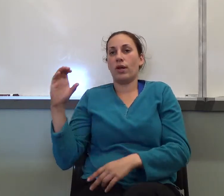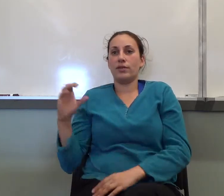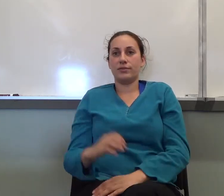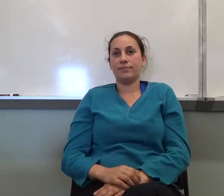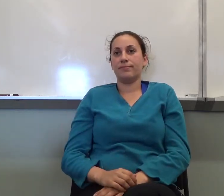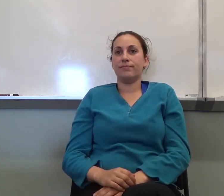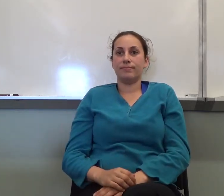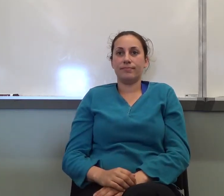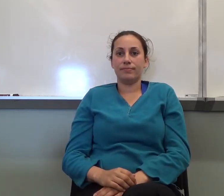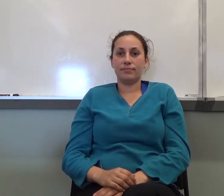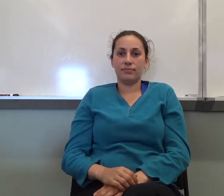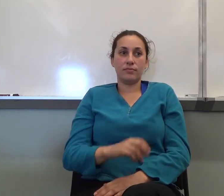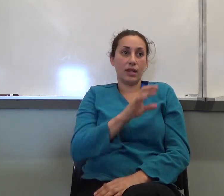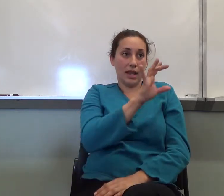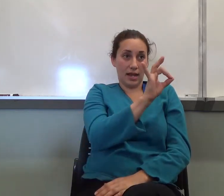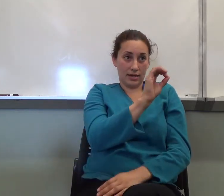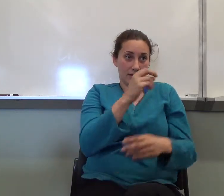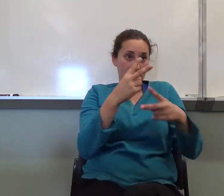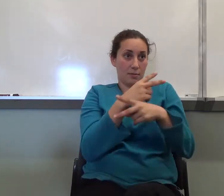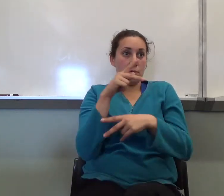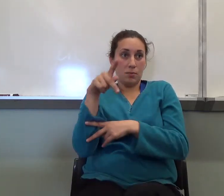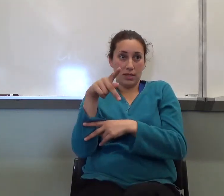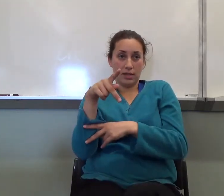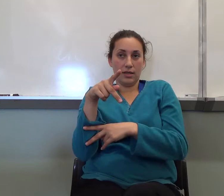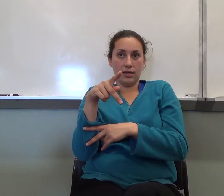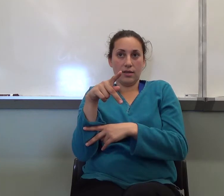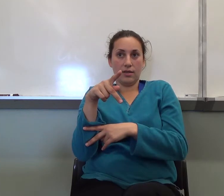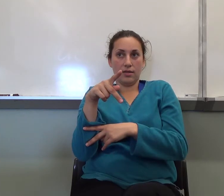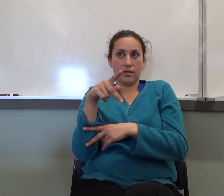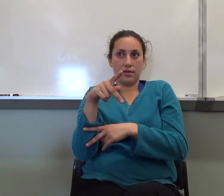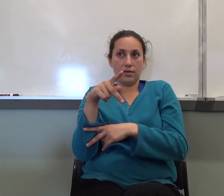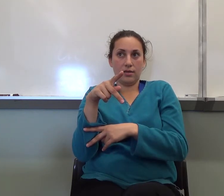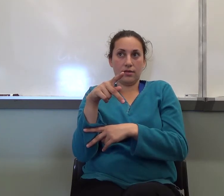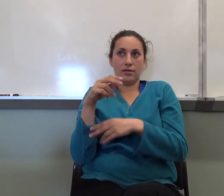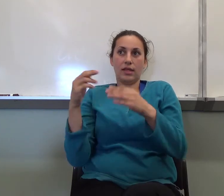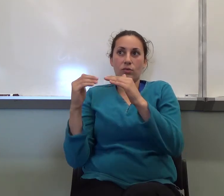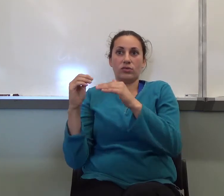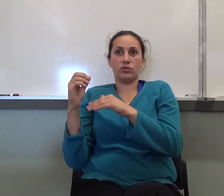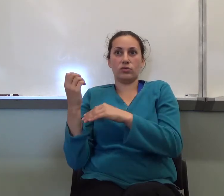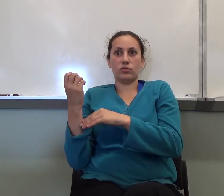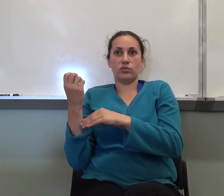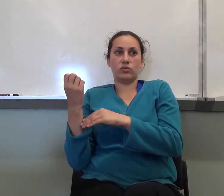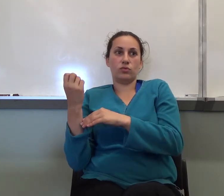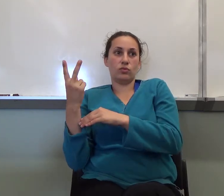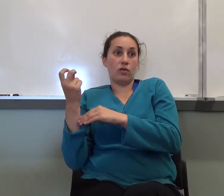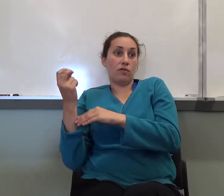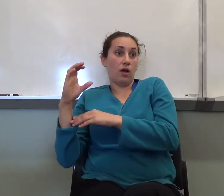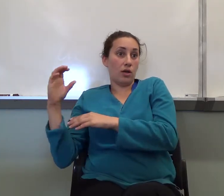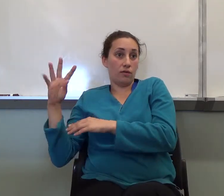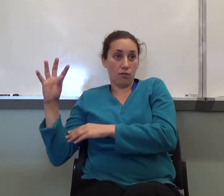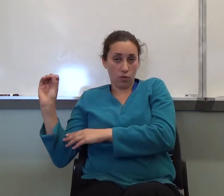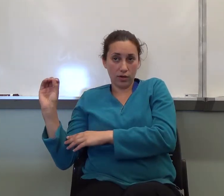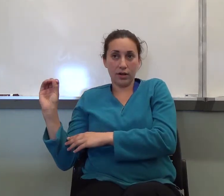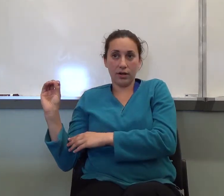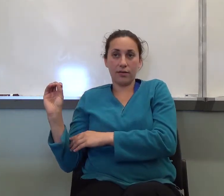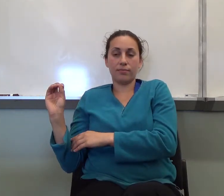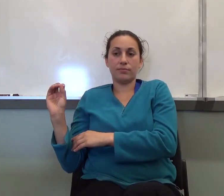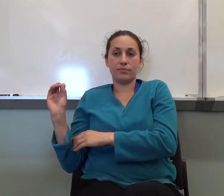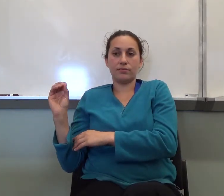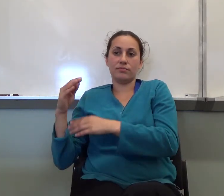80 times P is equal to 1240 divided by 80.